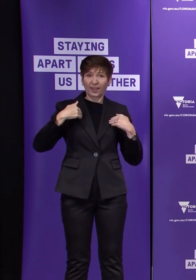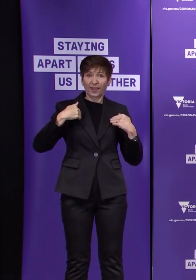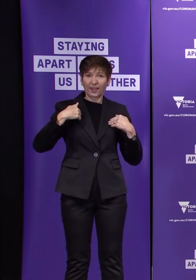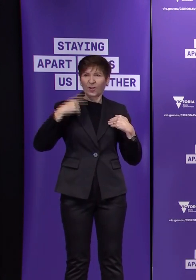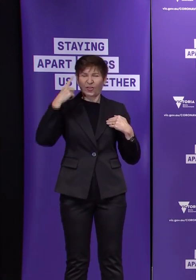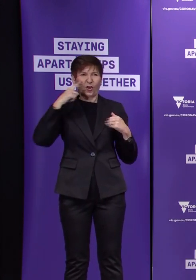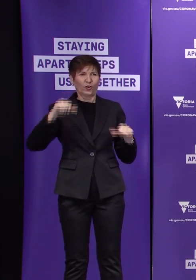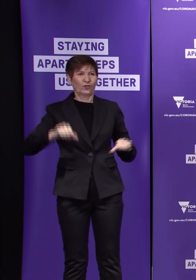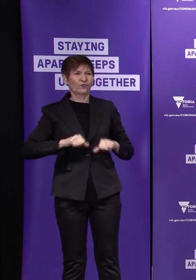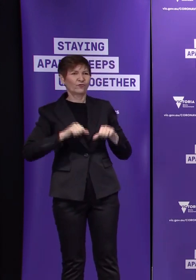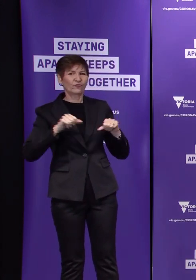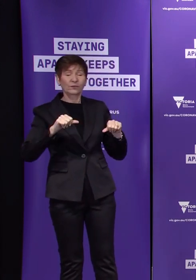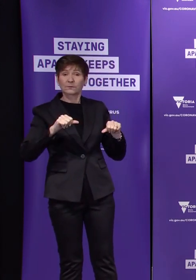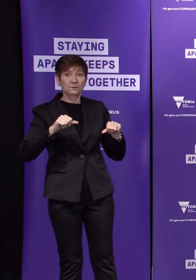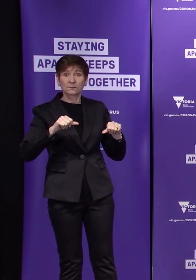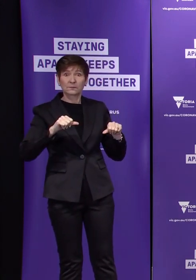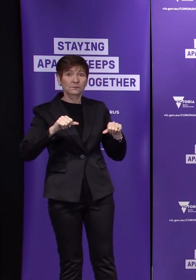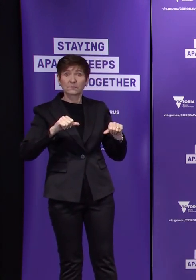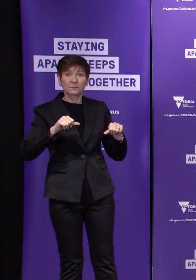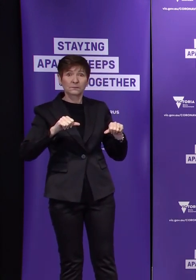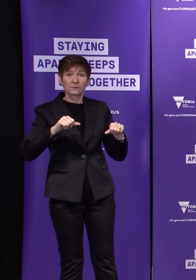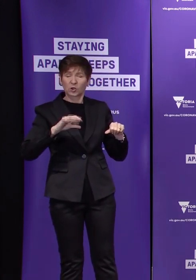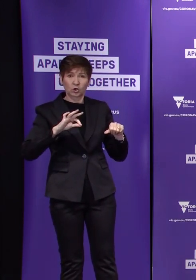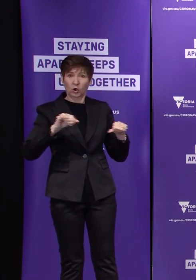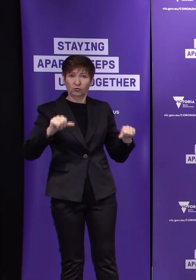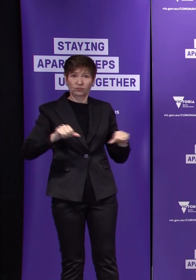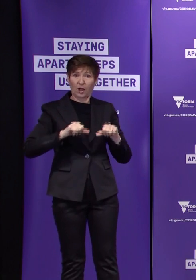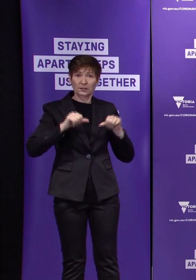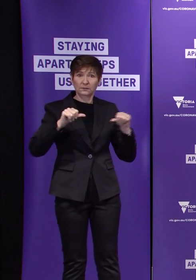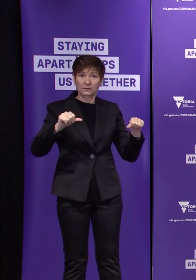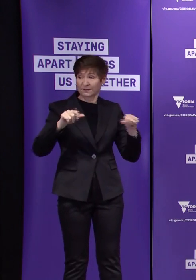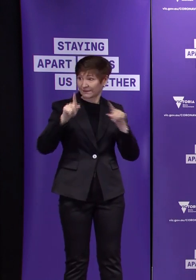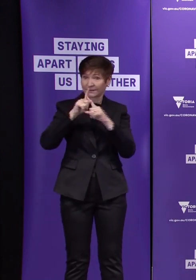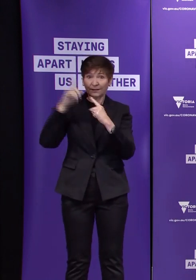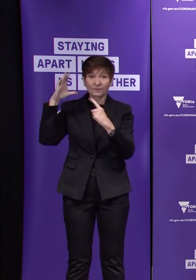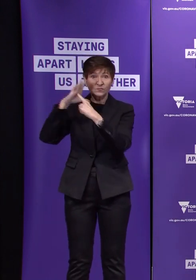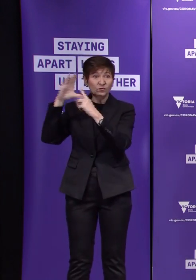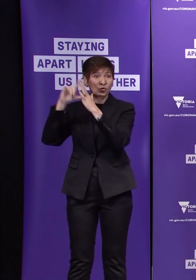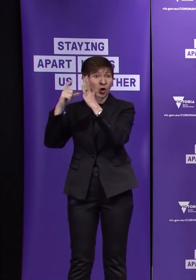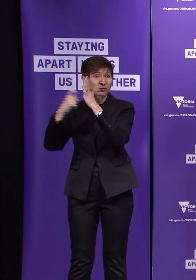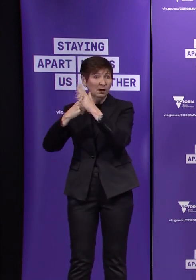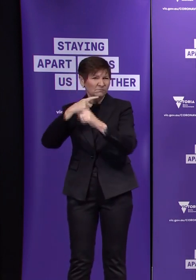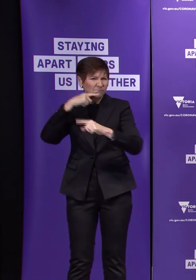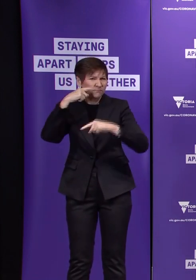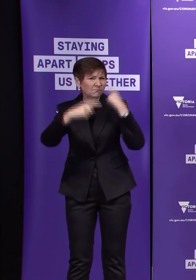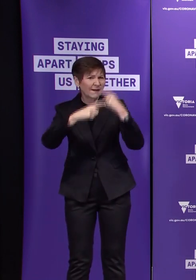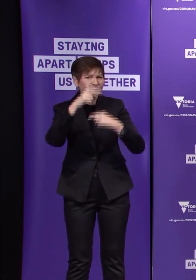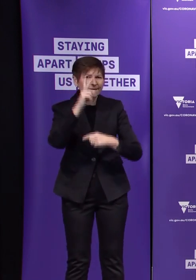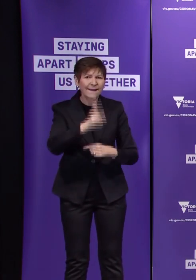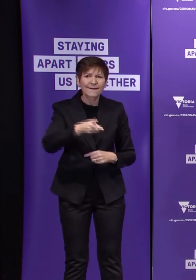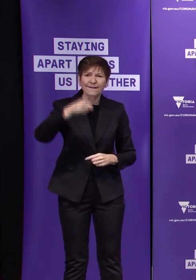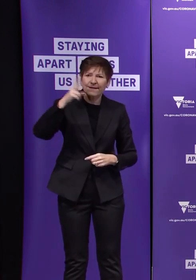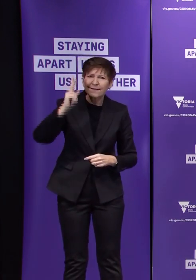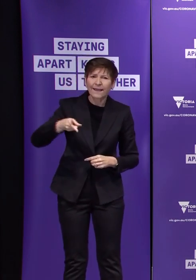from this. You simply aren't. So we will see, and the Chief Health Officer has gone to this a number of times, we will see